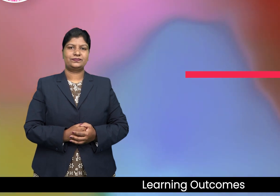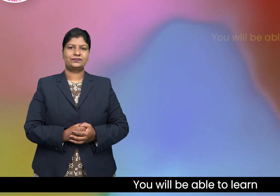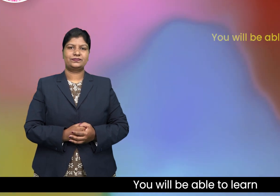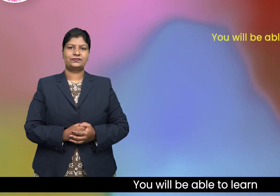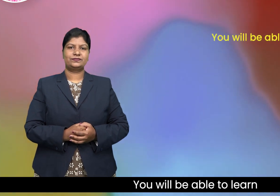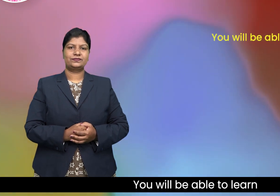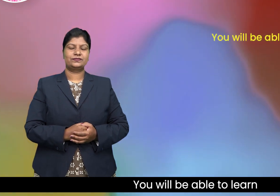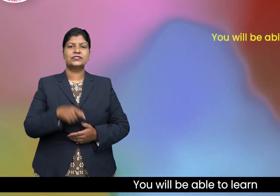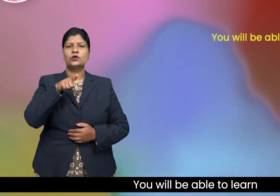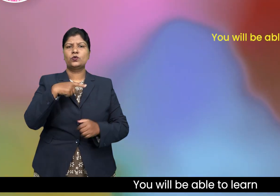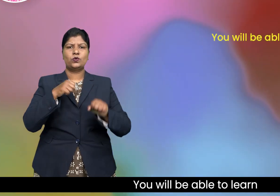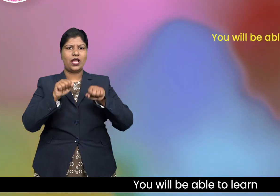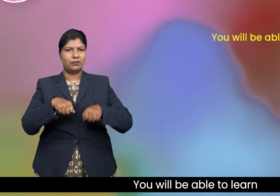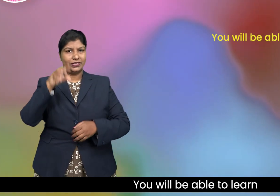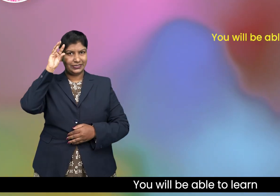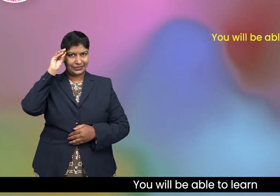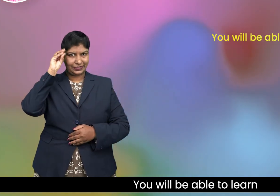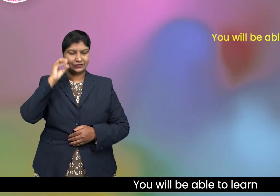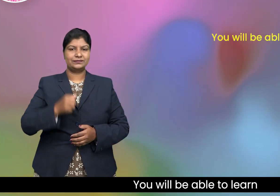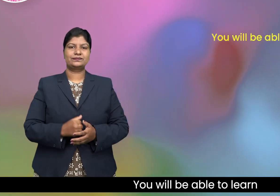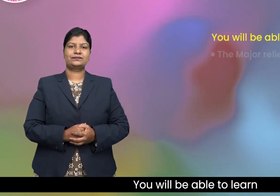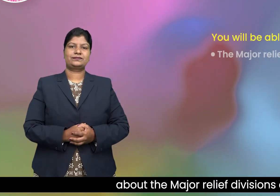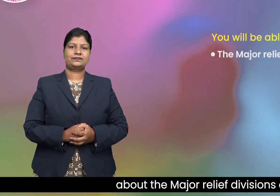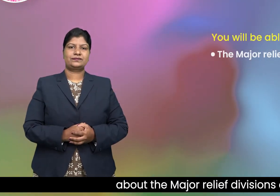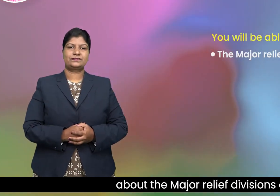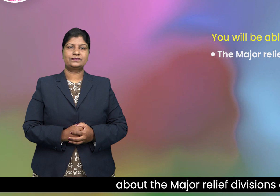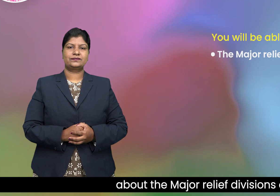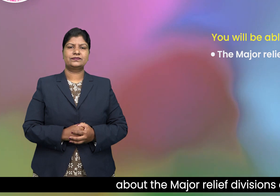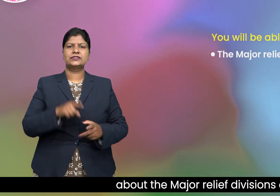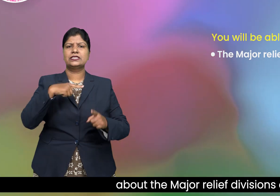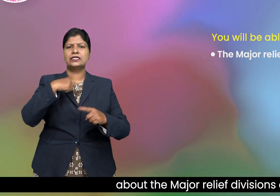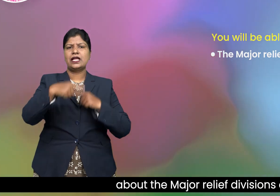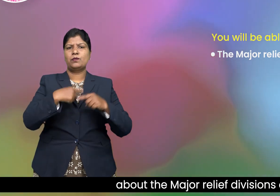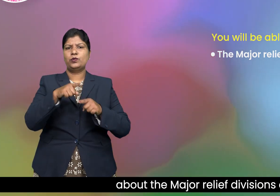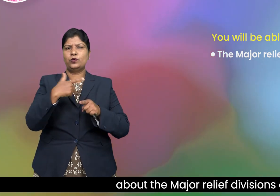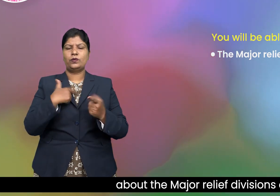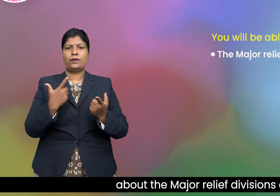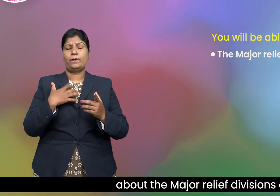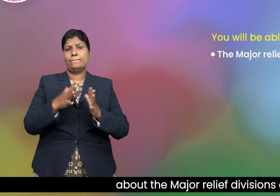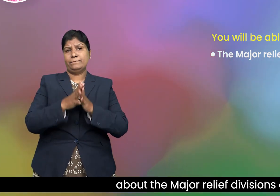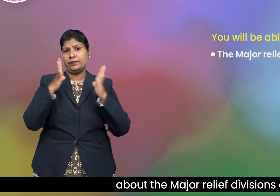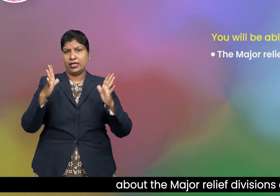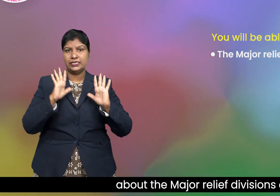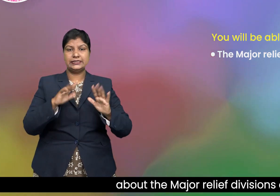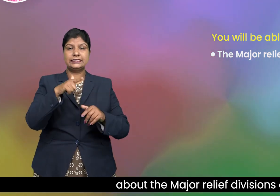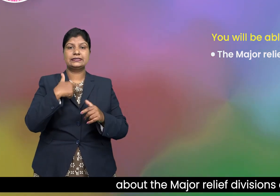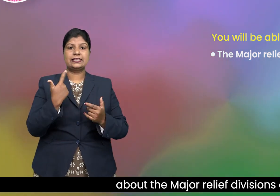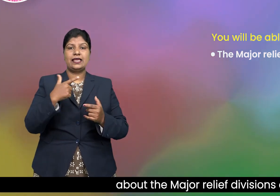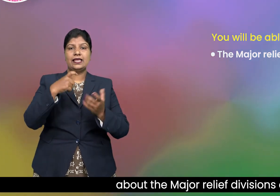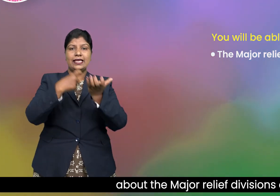You will be able to learn about the major relief divisions of India.